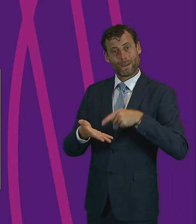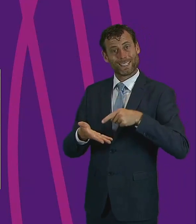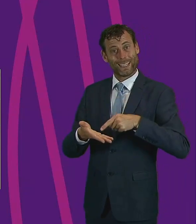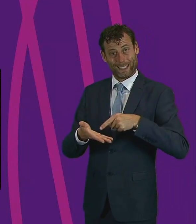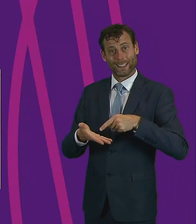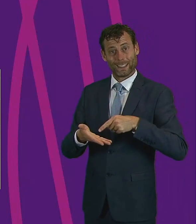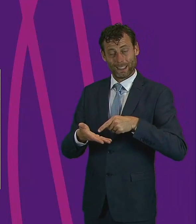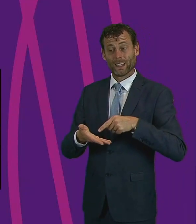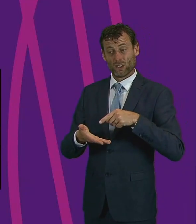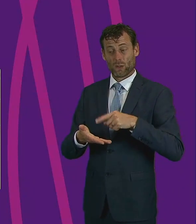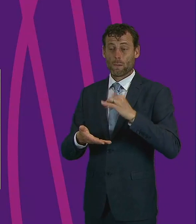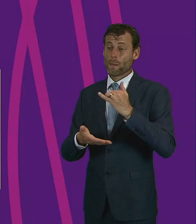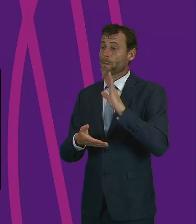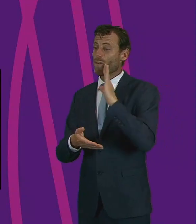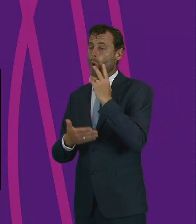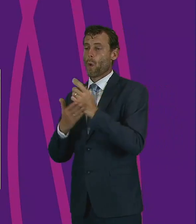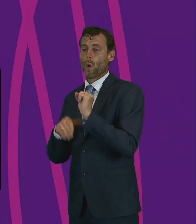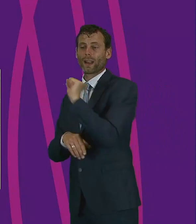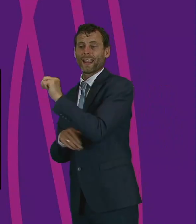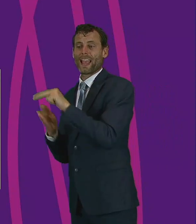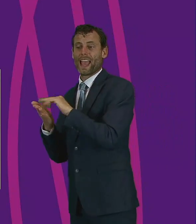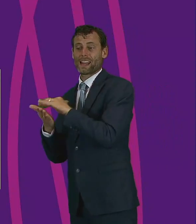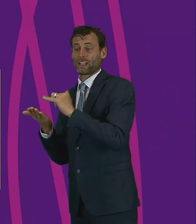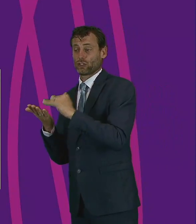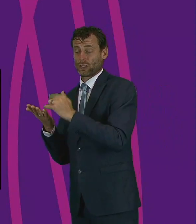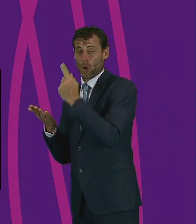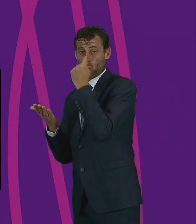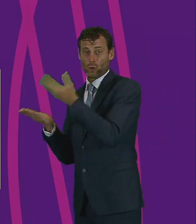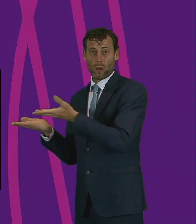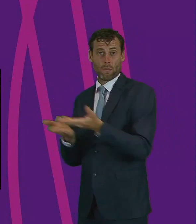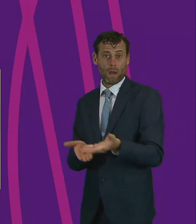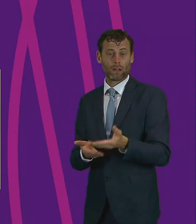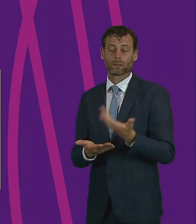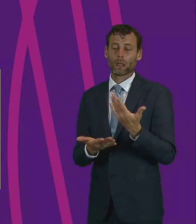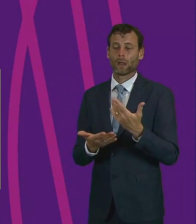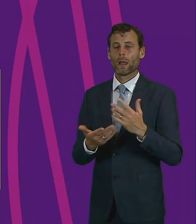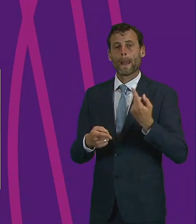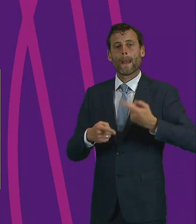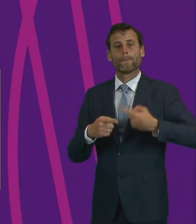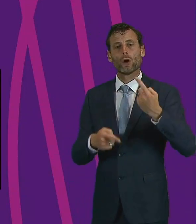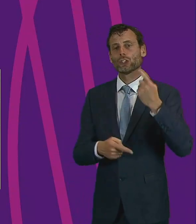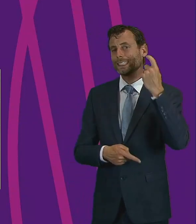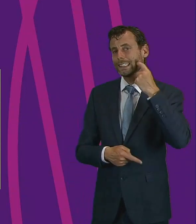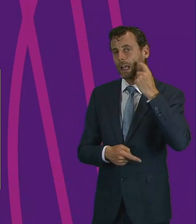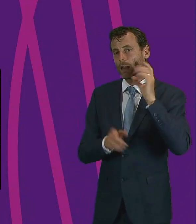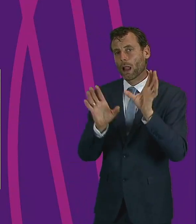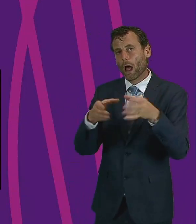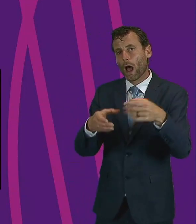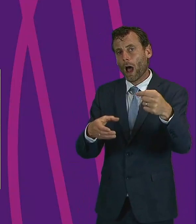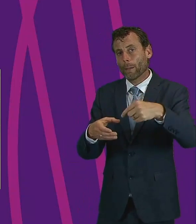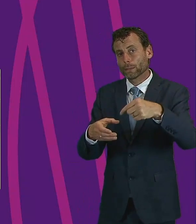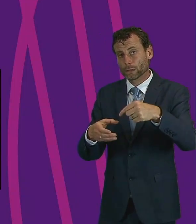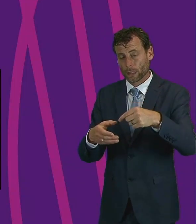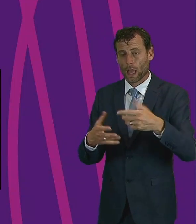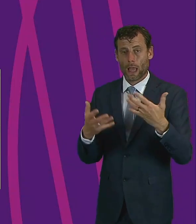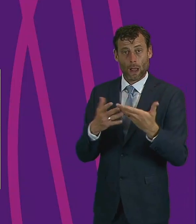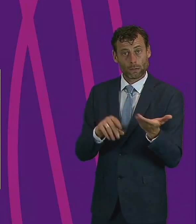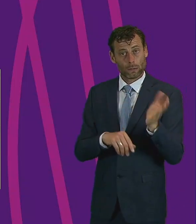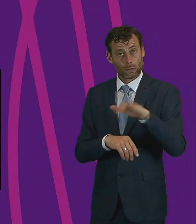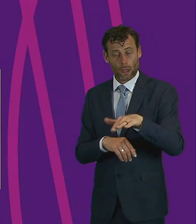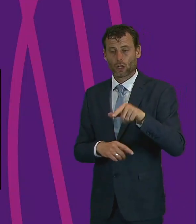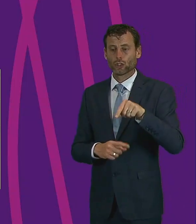parts of the NHS. In addition to emergency dental hubs, increasing the care that they can provide, our Chief